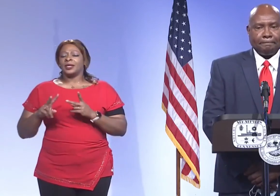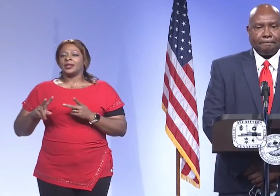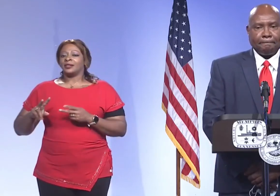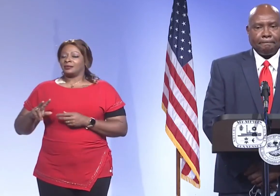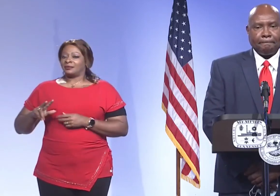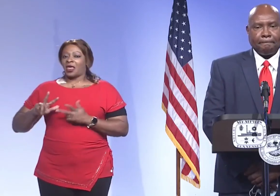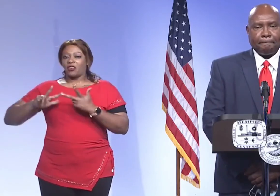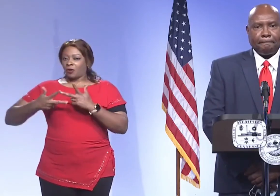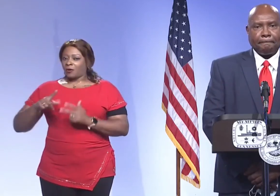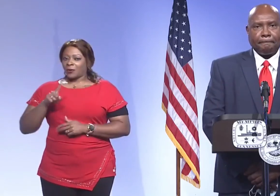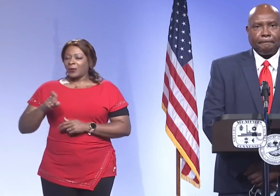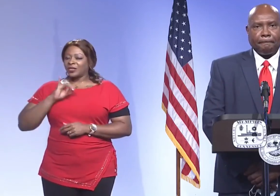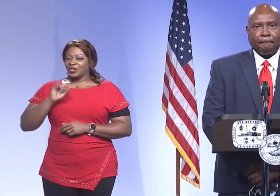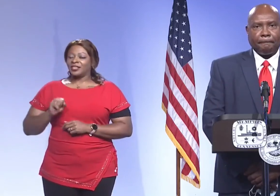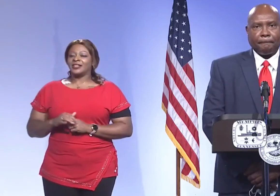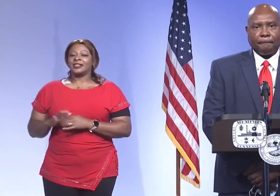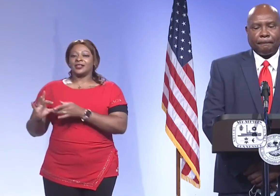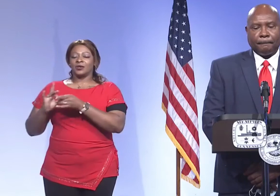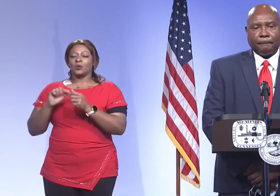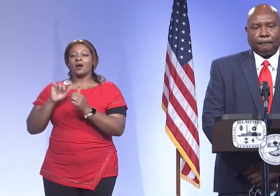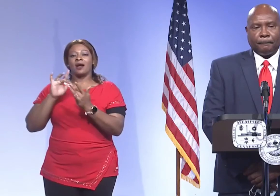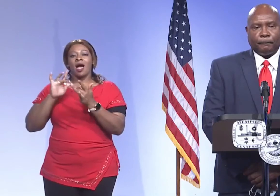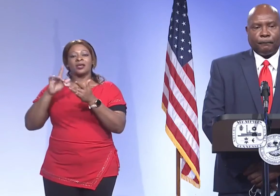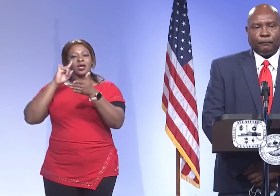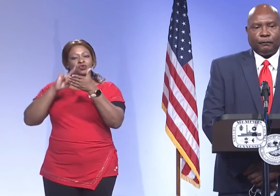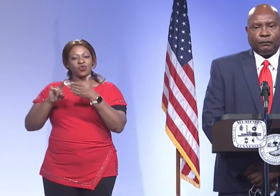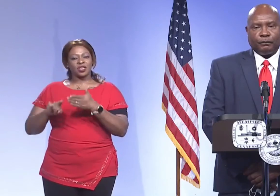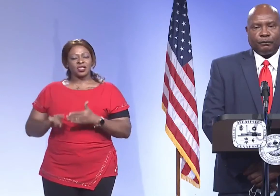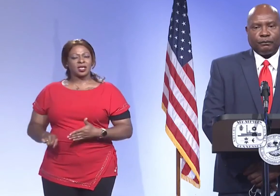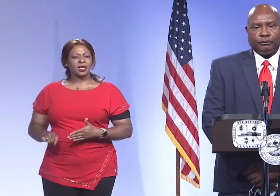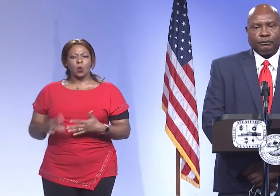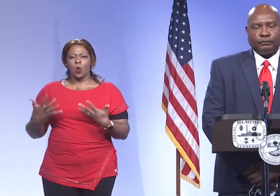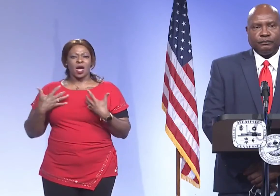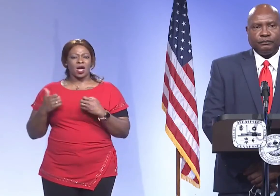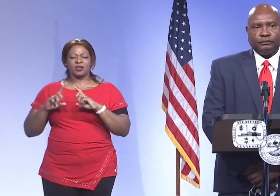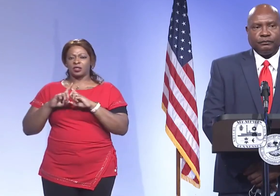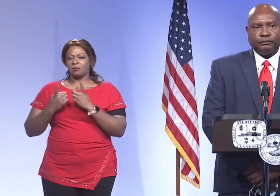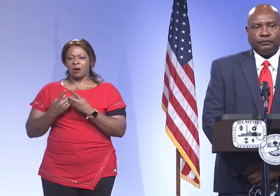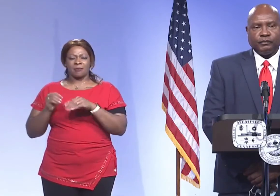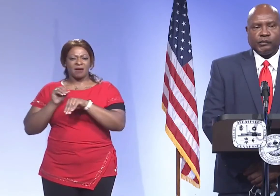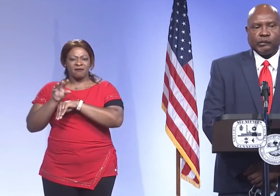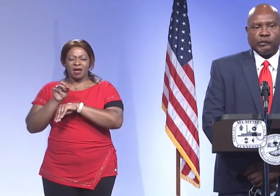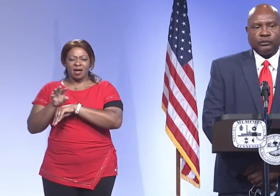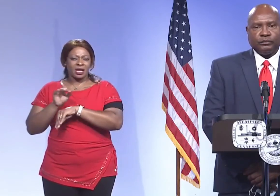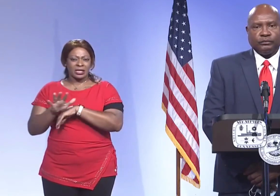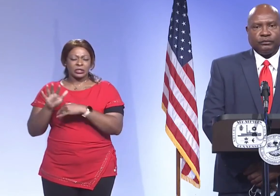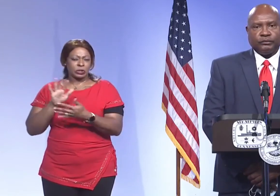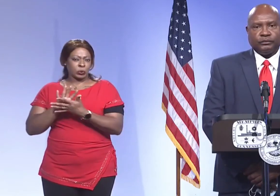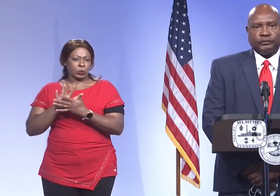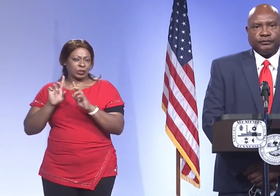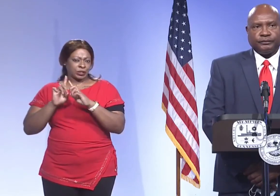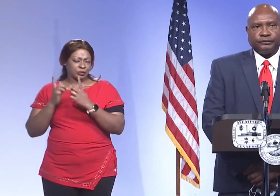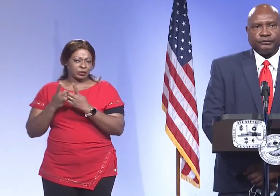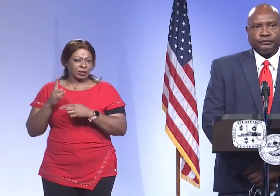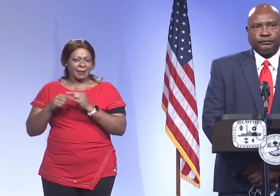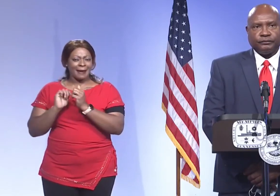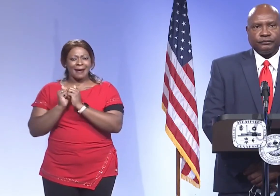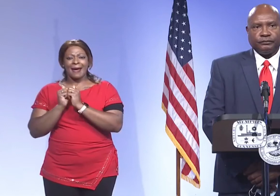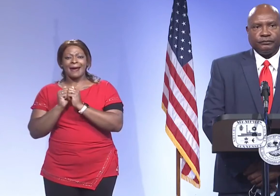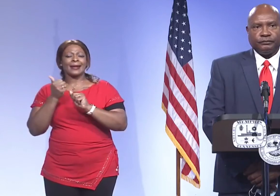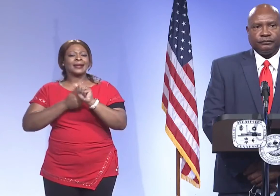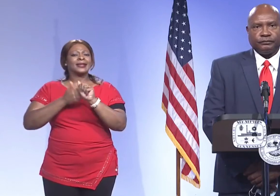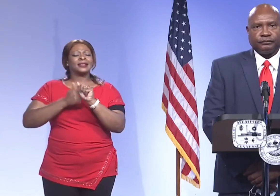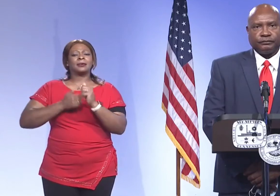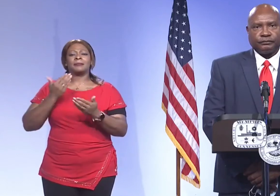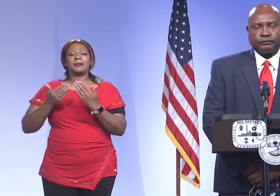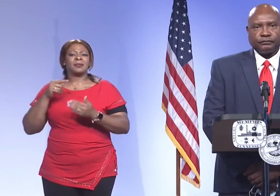question has to do with contact tracing. What has the health department advised school districts about how each,